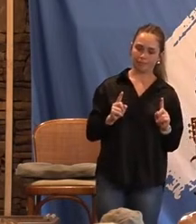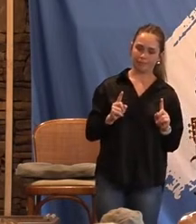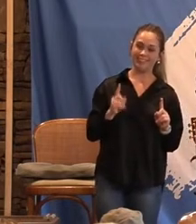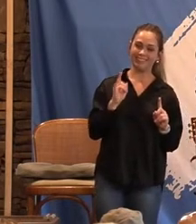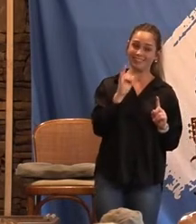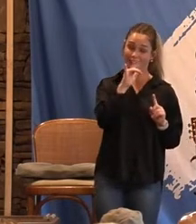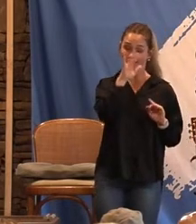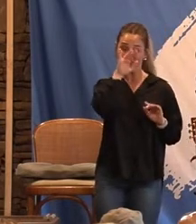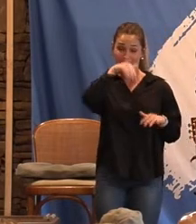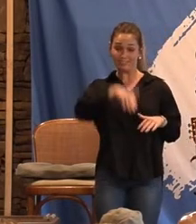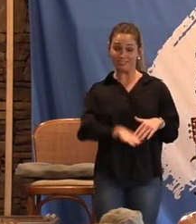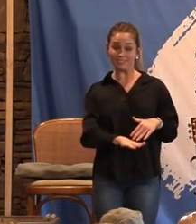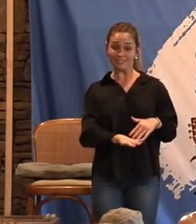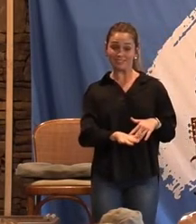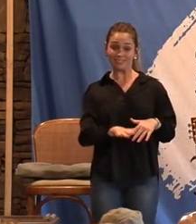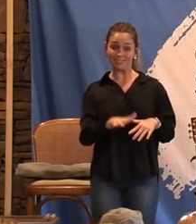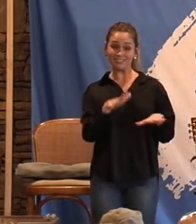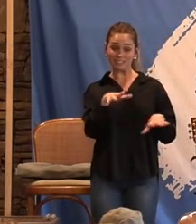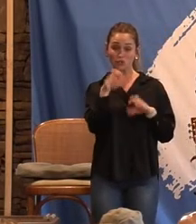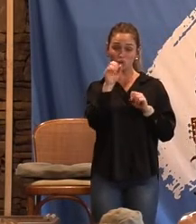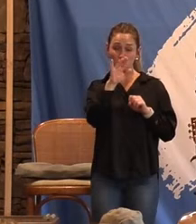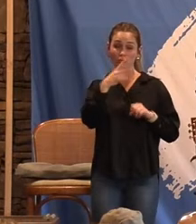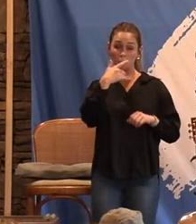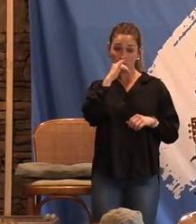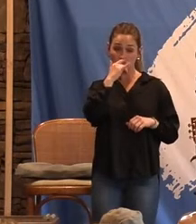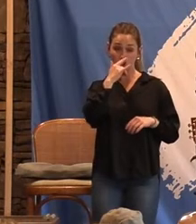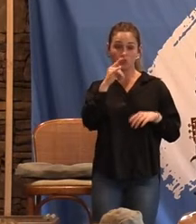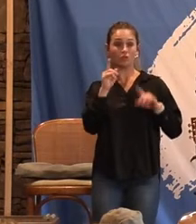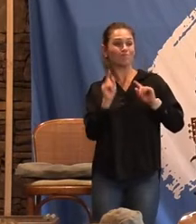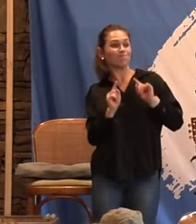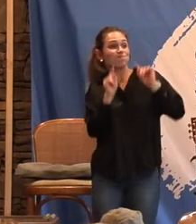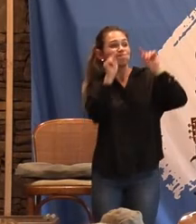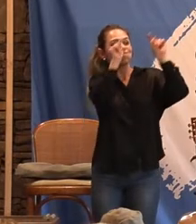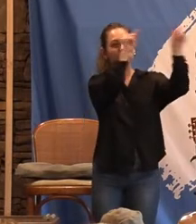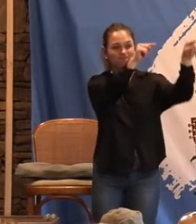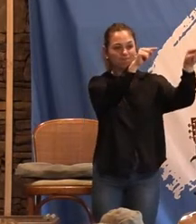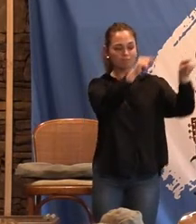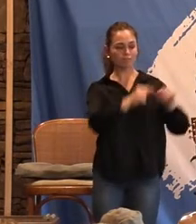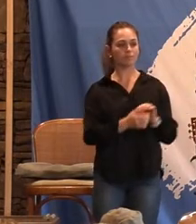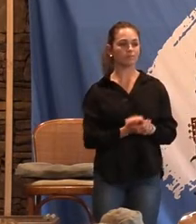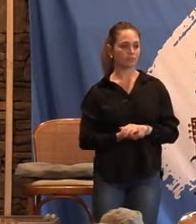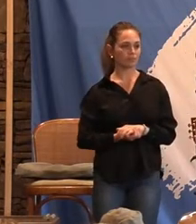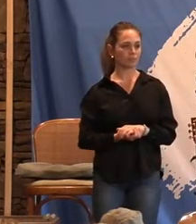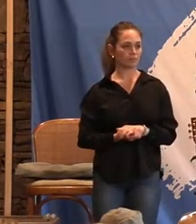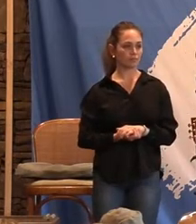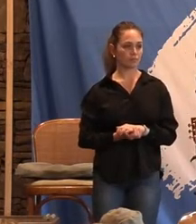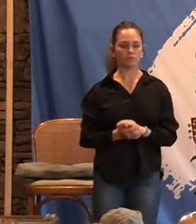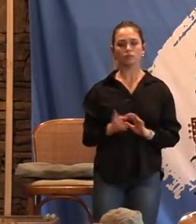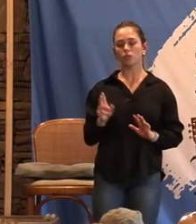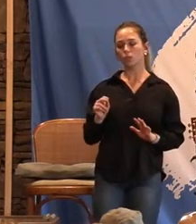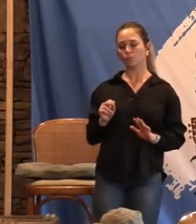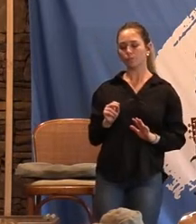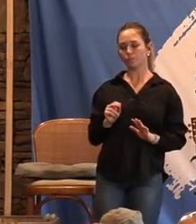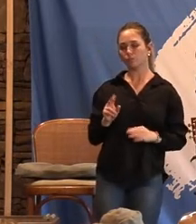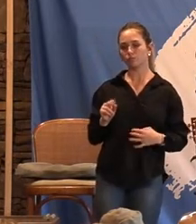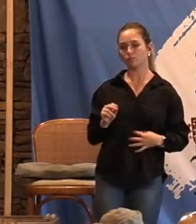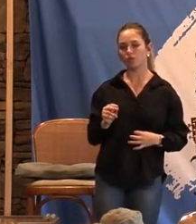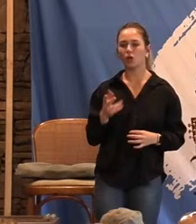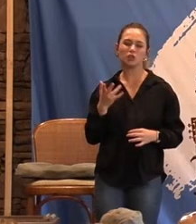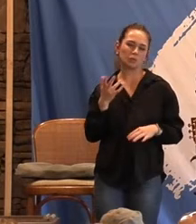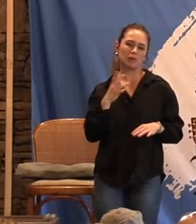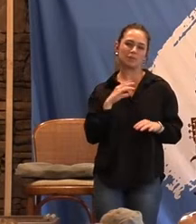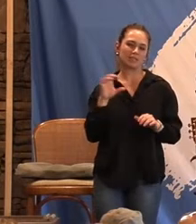the elephant took your children back across the water. She said, oh, no, no, no. You must